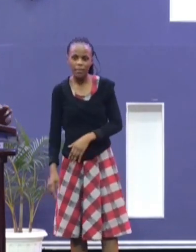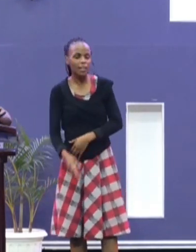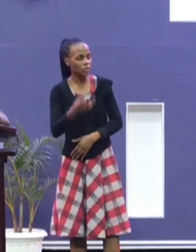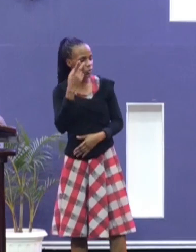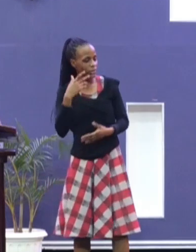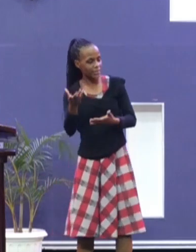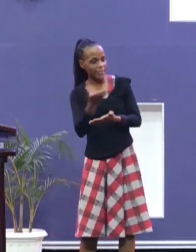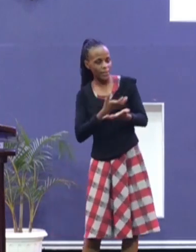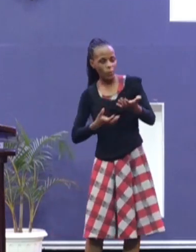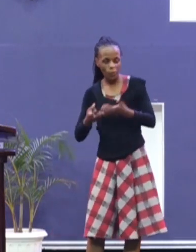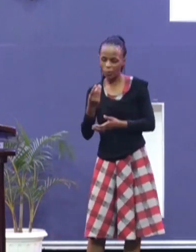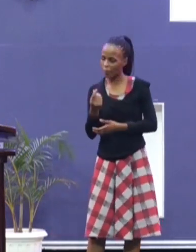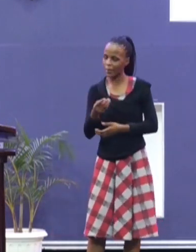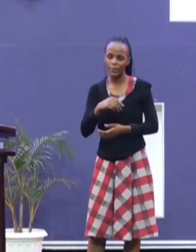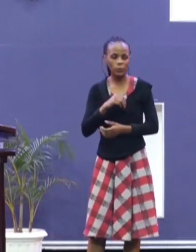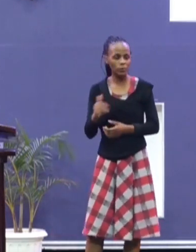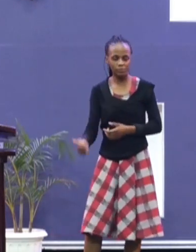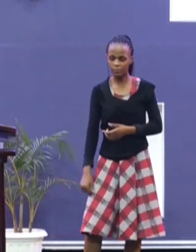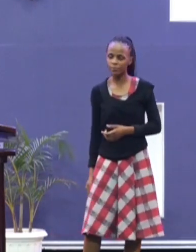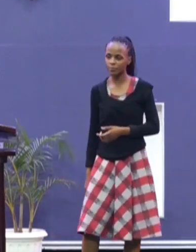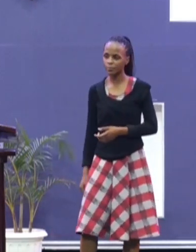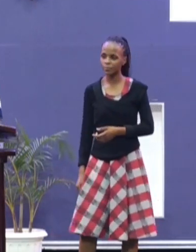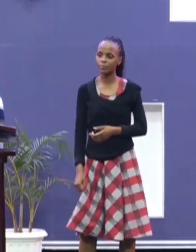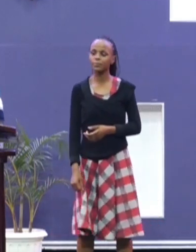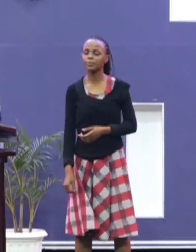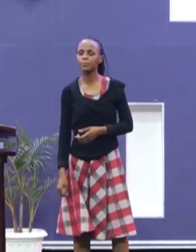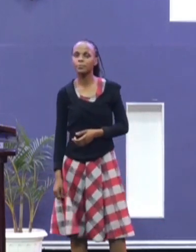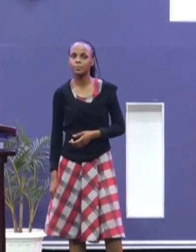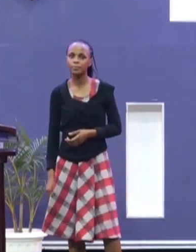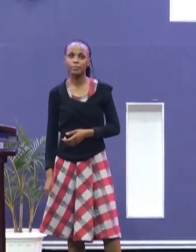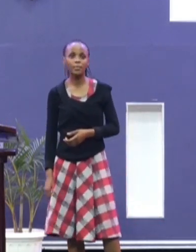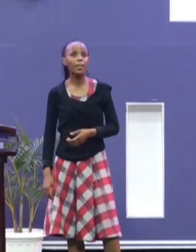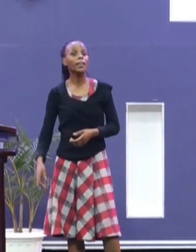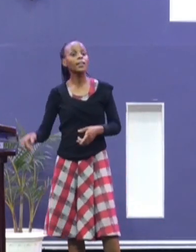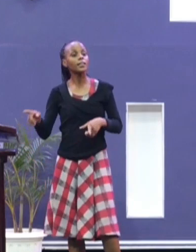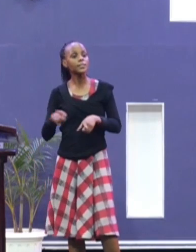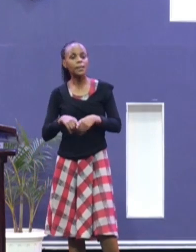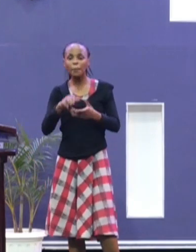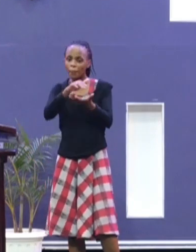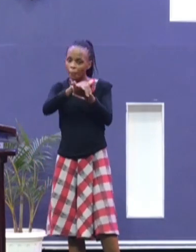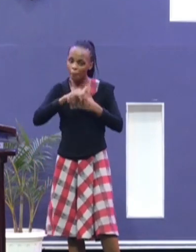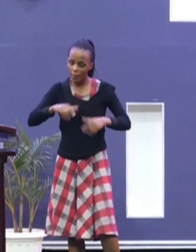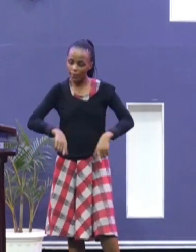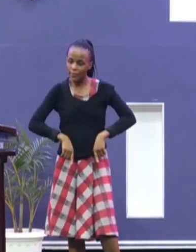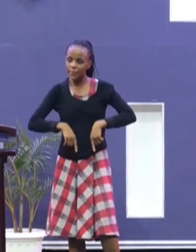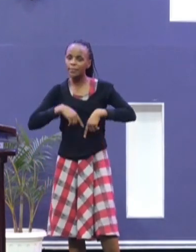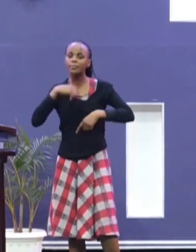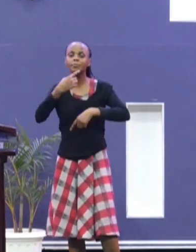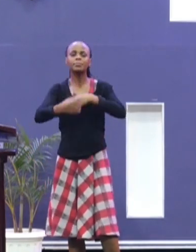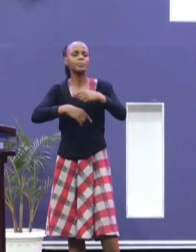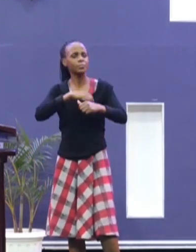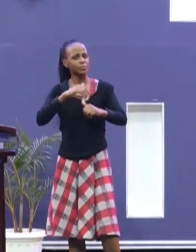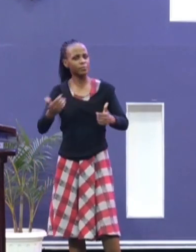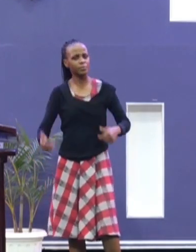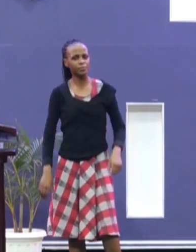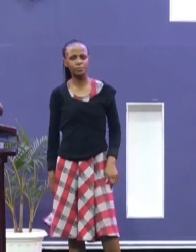you okay. Olabanga ebyensimbi oli bulungi. You maybe marriage life is moving on well. Obulamu bwo obufumbo bwo